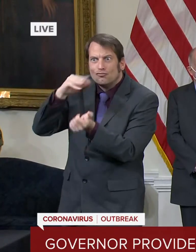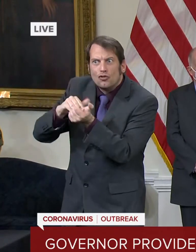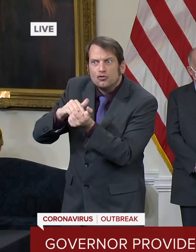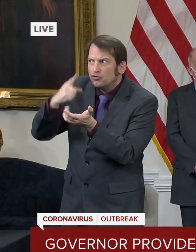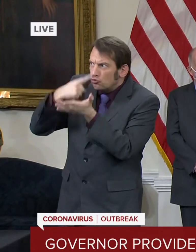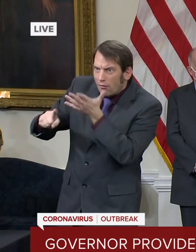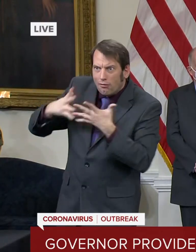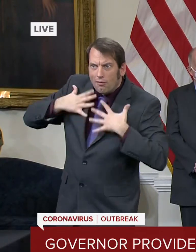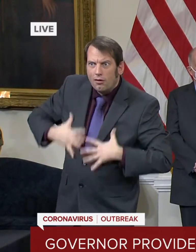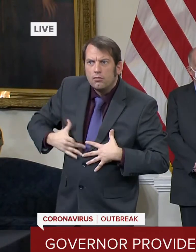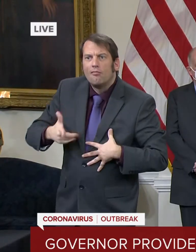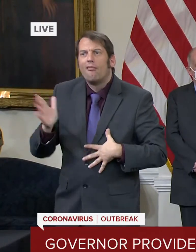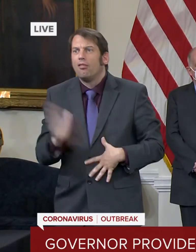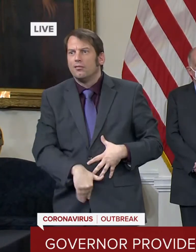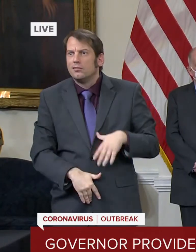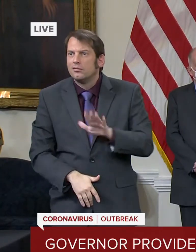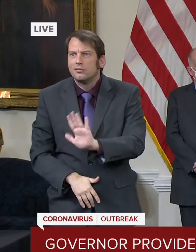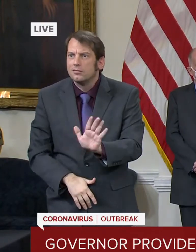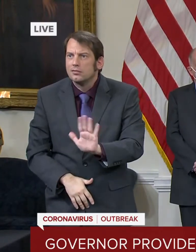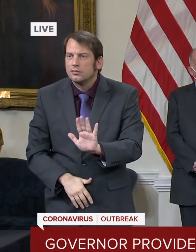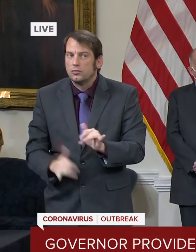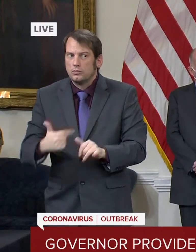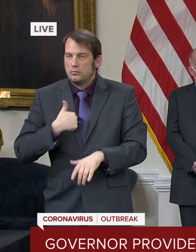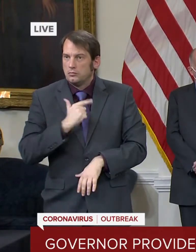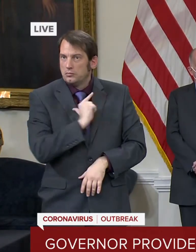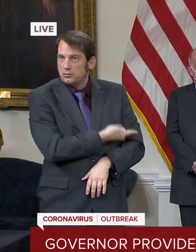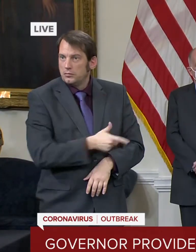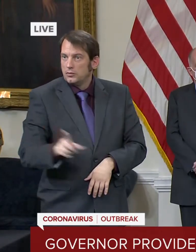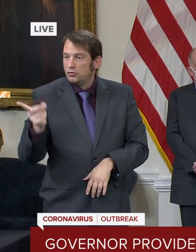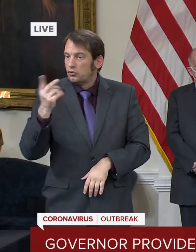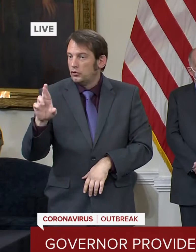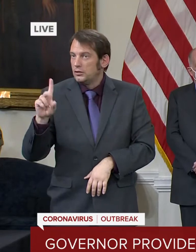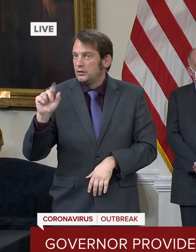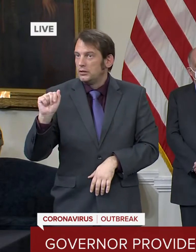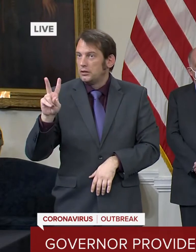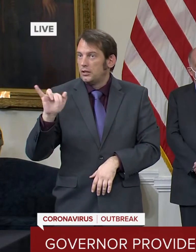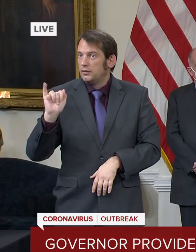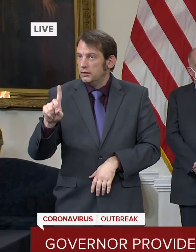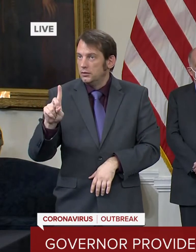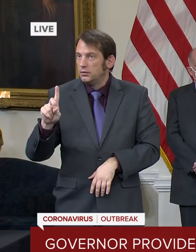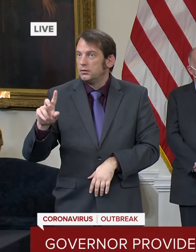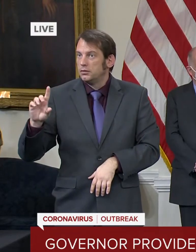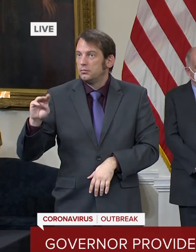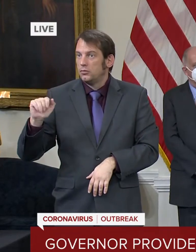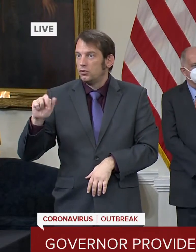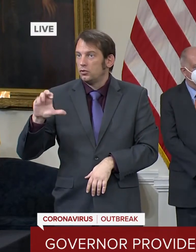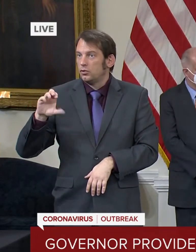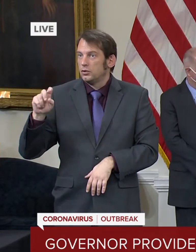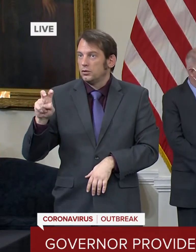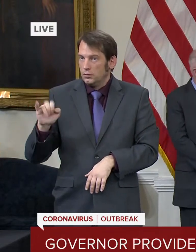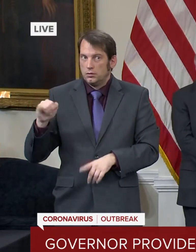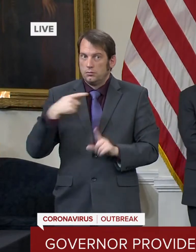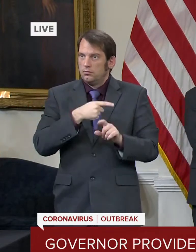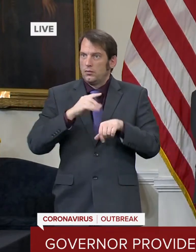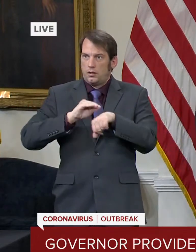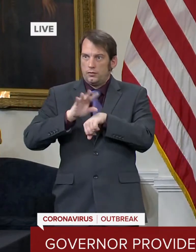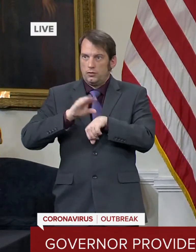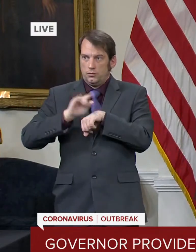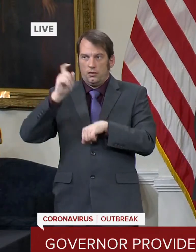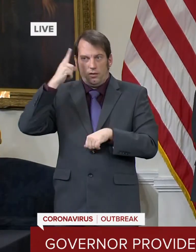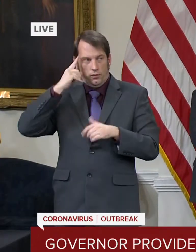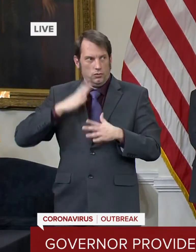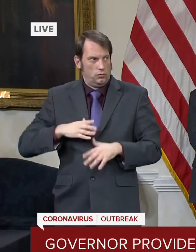turn it over to Dr. David Marcosi, who's the Incident Commander for the University of Maryland Medical System and advisor to the Governor. Dr. Marcosi.